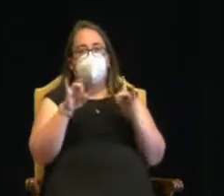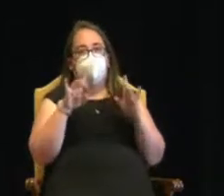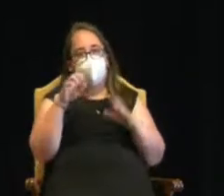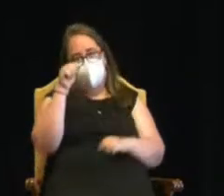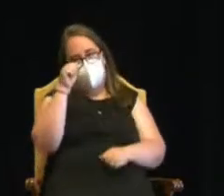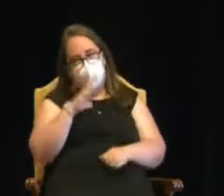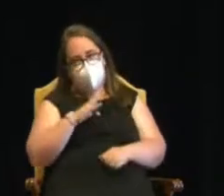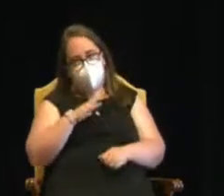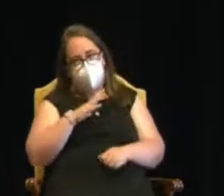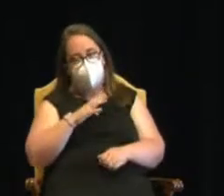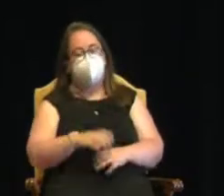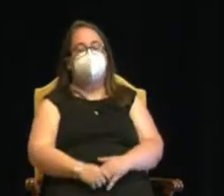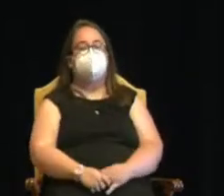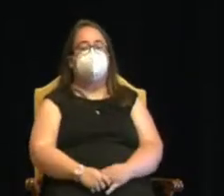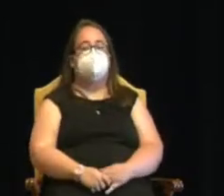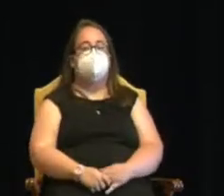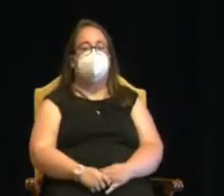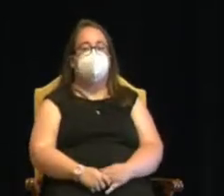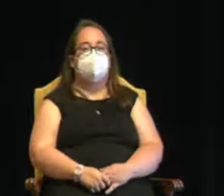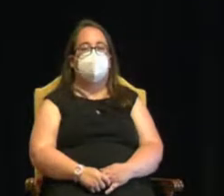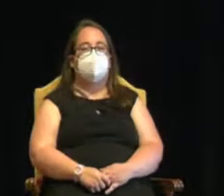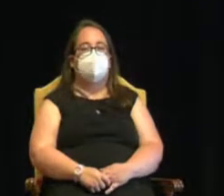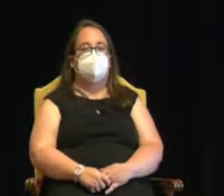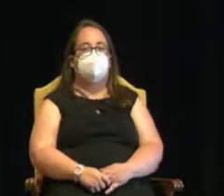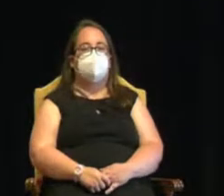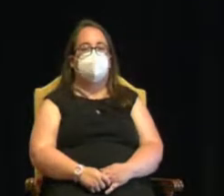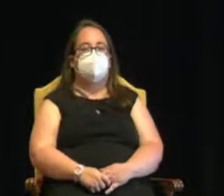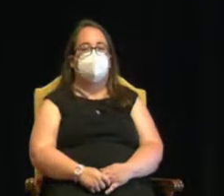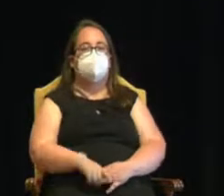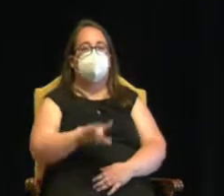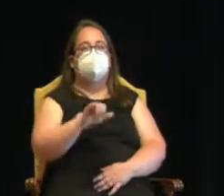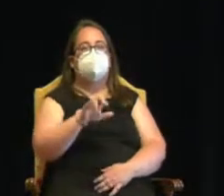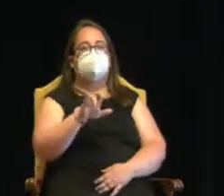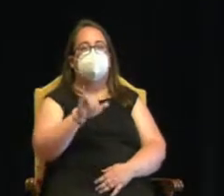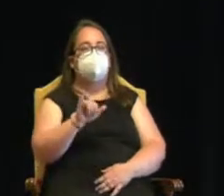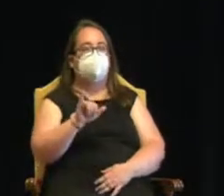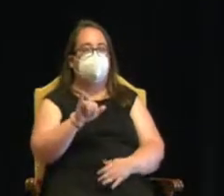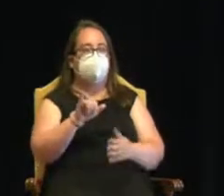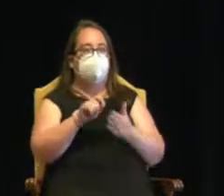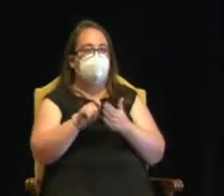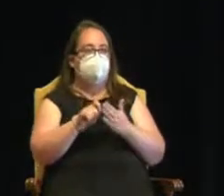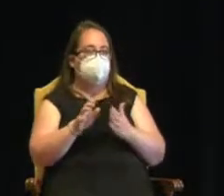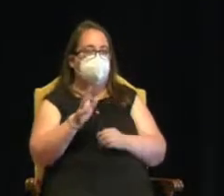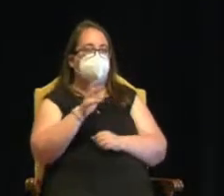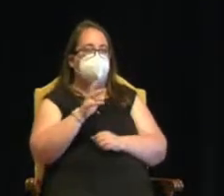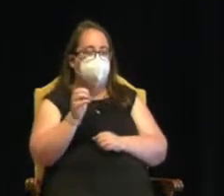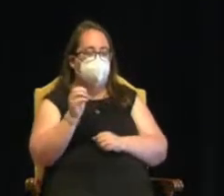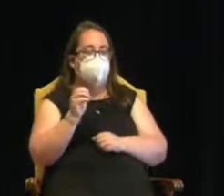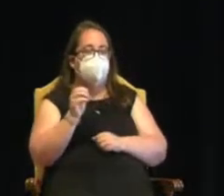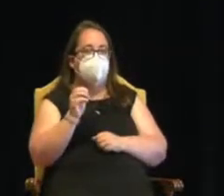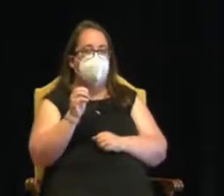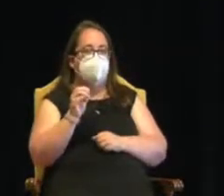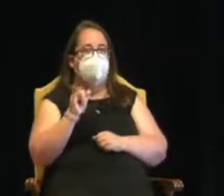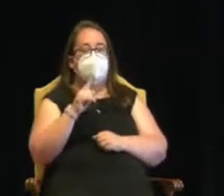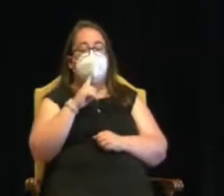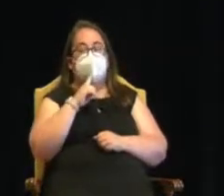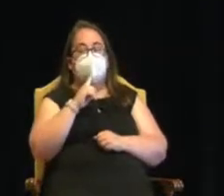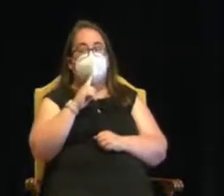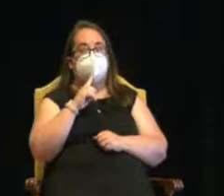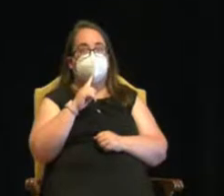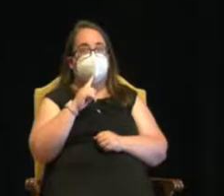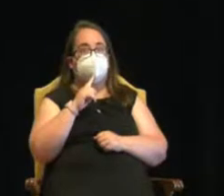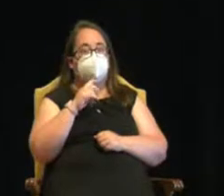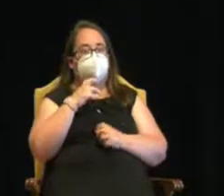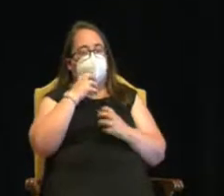man who was he's a literary novelist. And that is meaningful